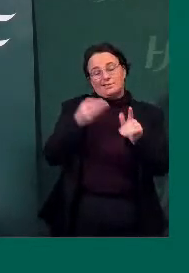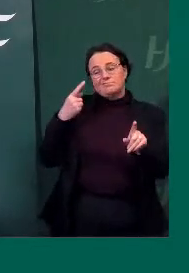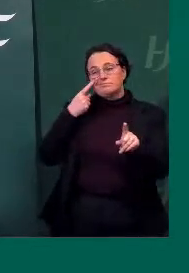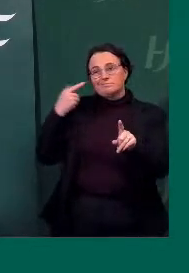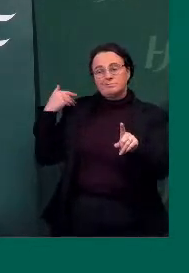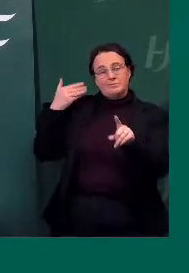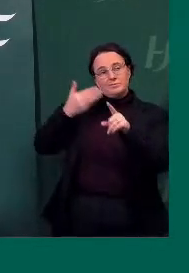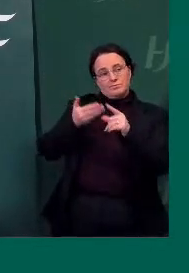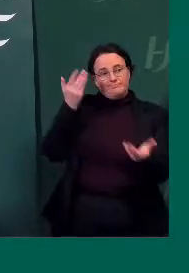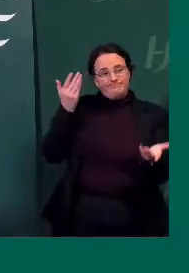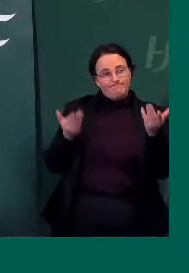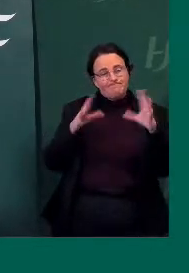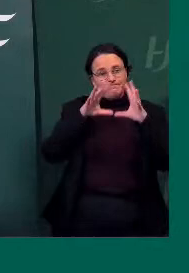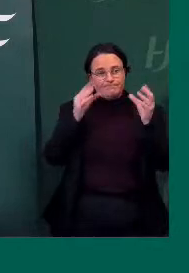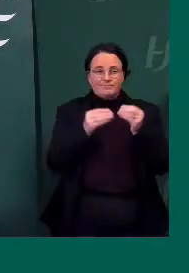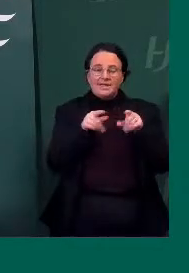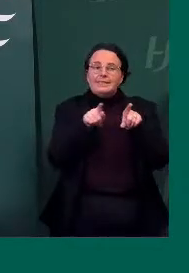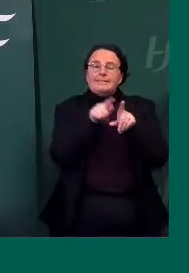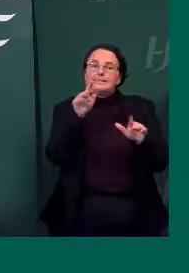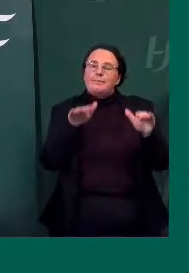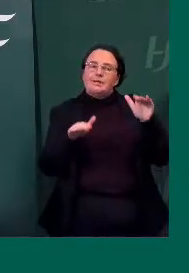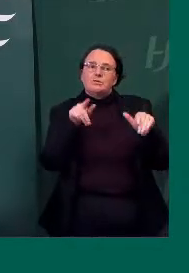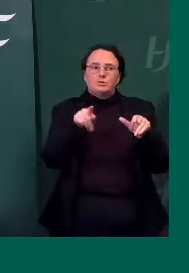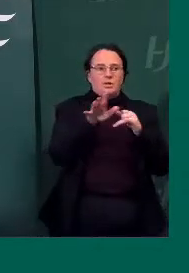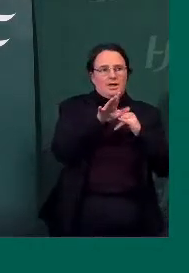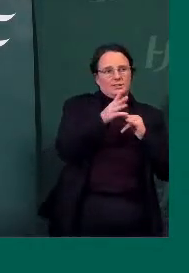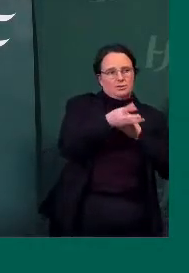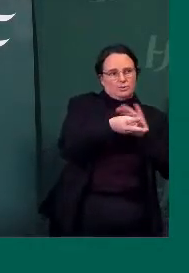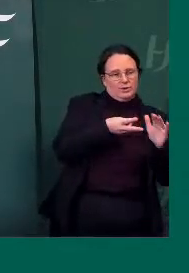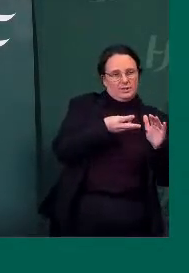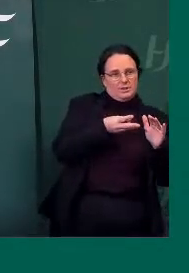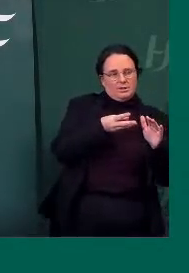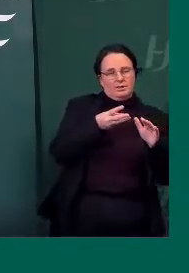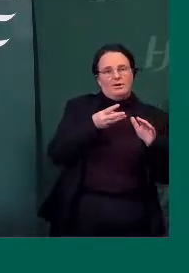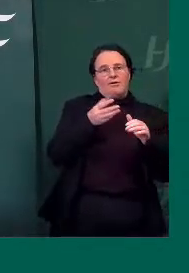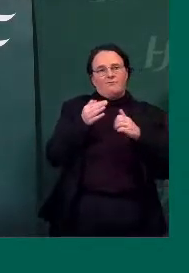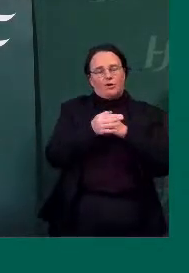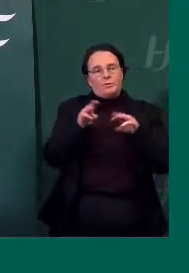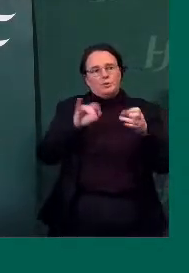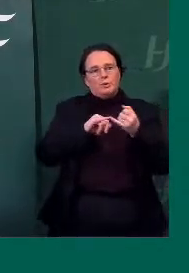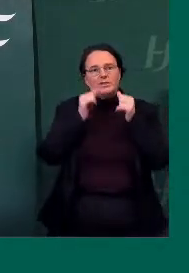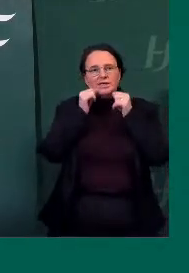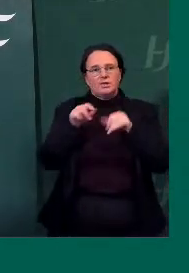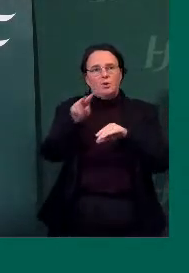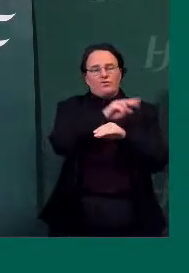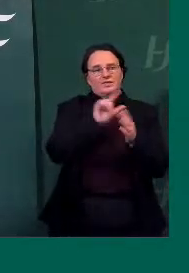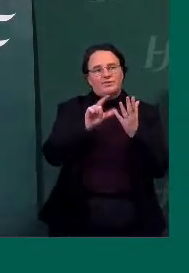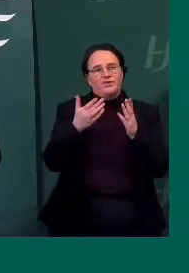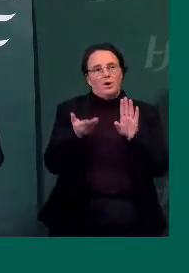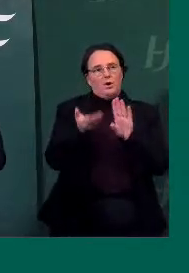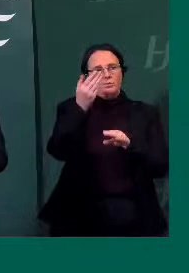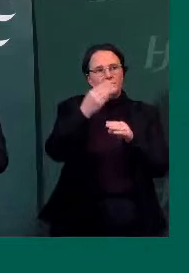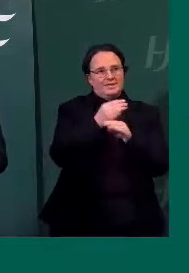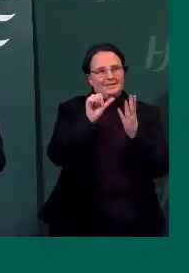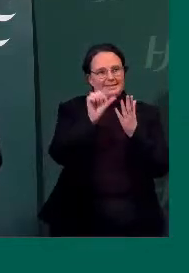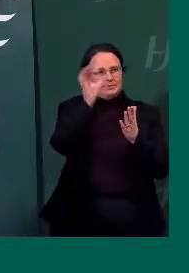we can see that we're pretty much the same as last week in terms of the attendances of people aged over 75. That's up 6% on the same week last year and